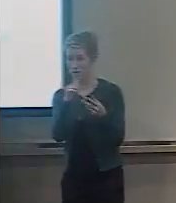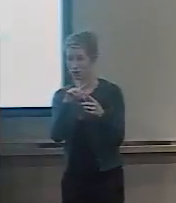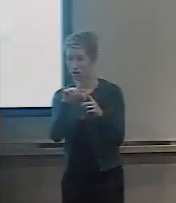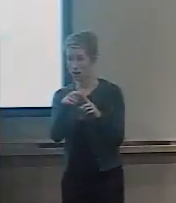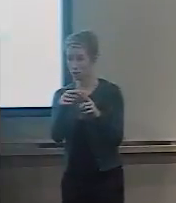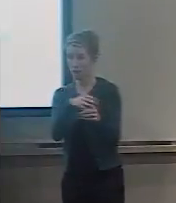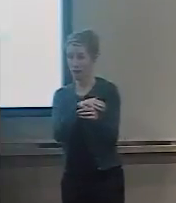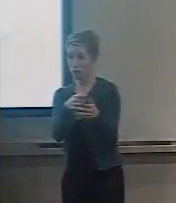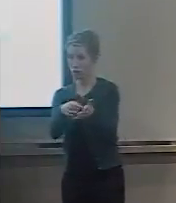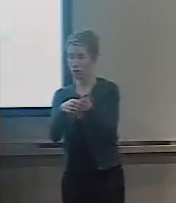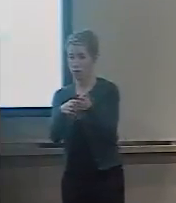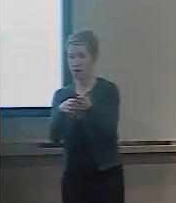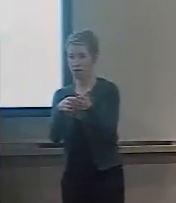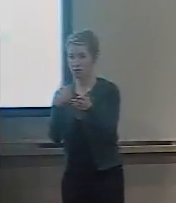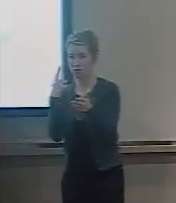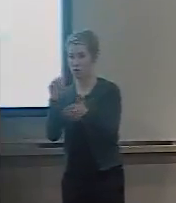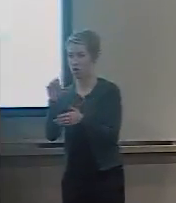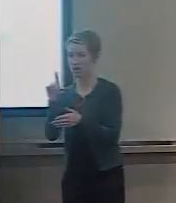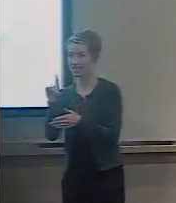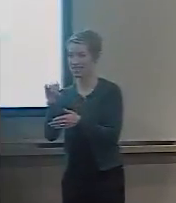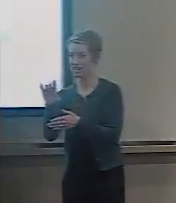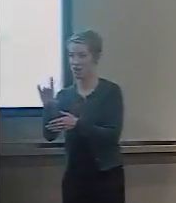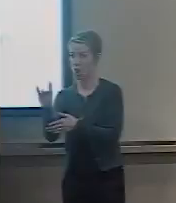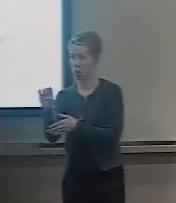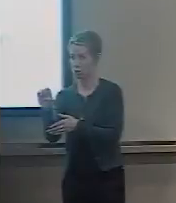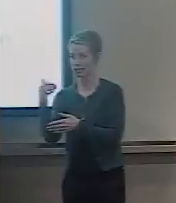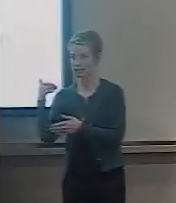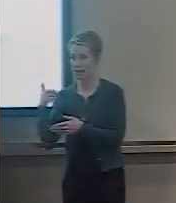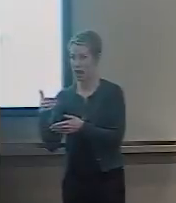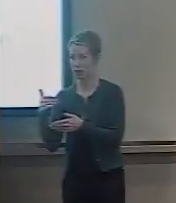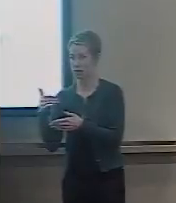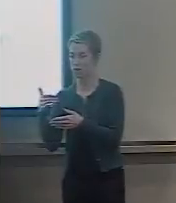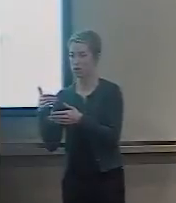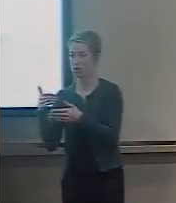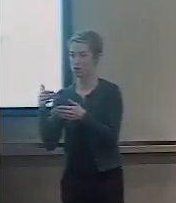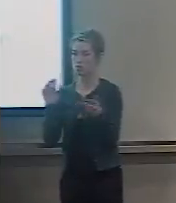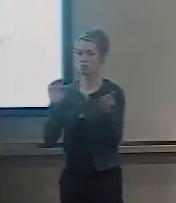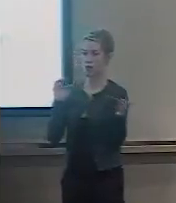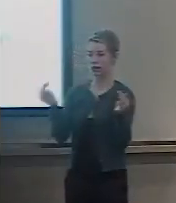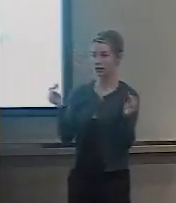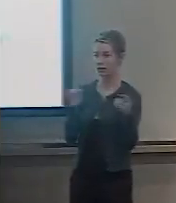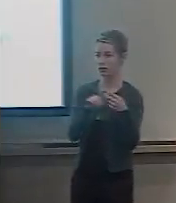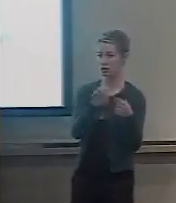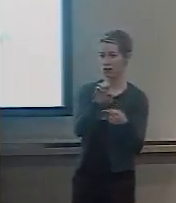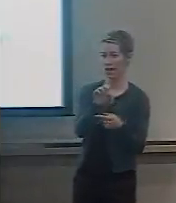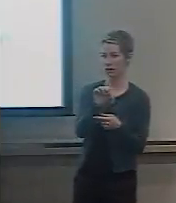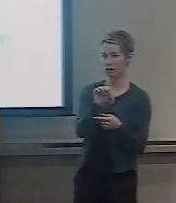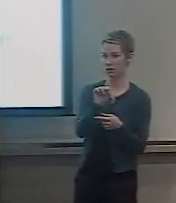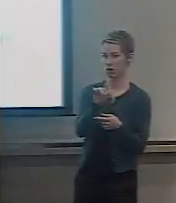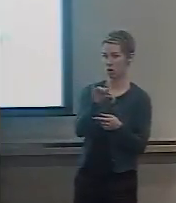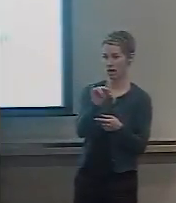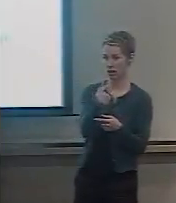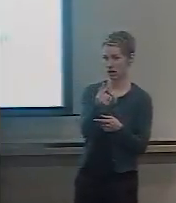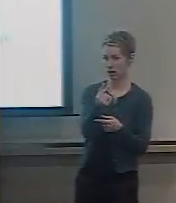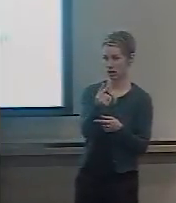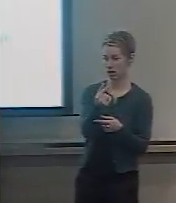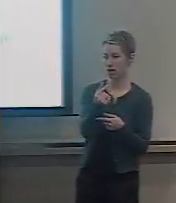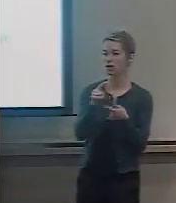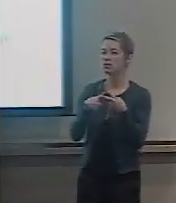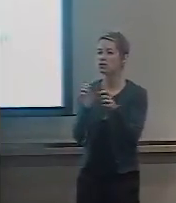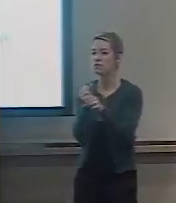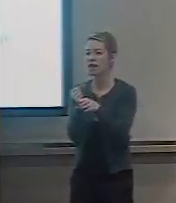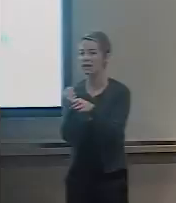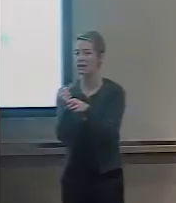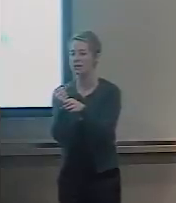much power is required on the decoding side relative to the encoding? So it might make it easier if